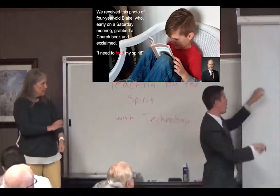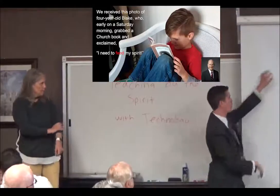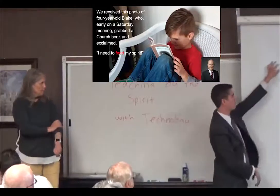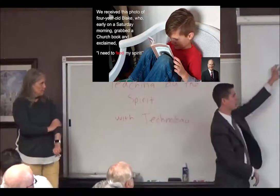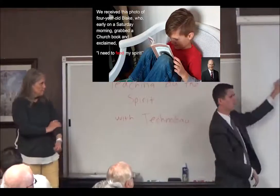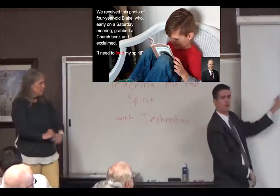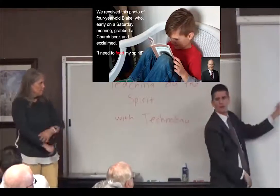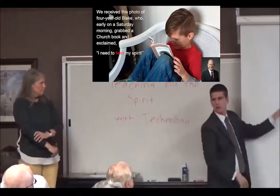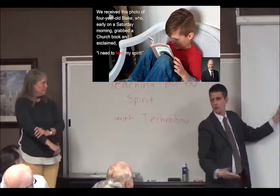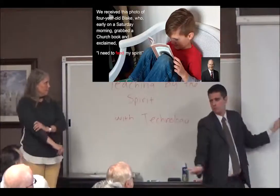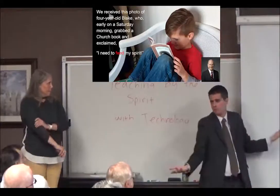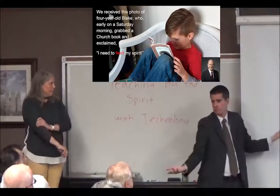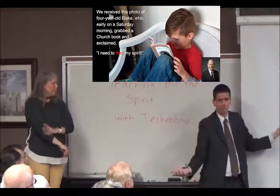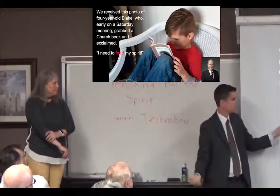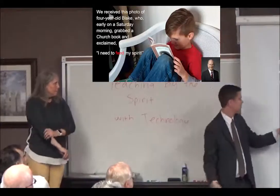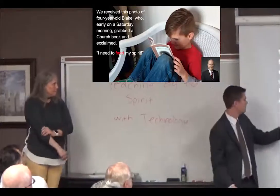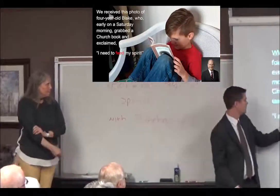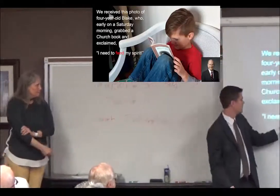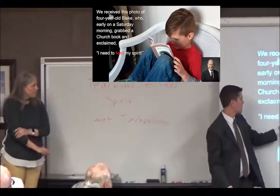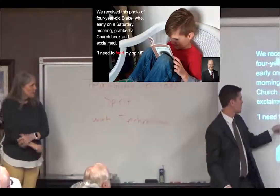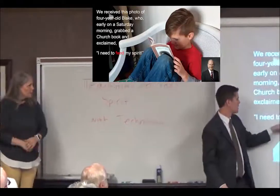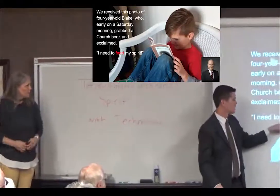Big pictures with words on the side.